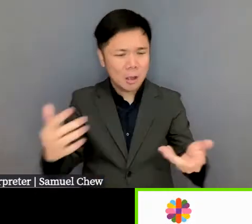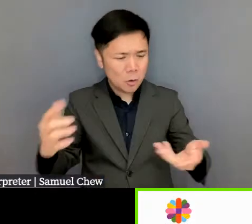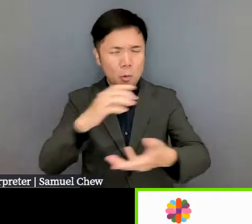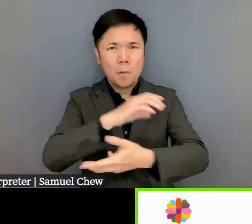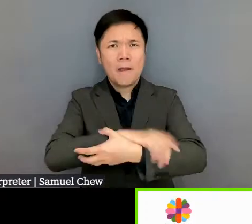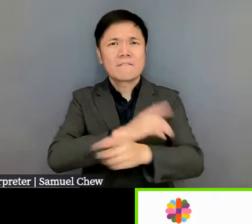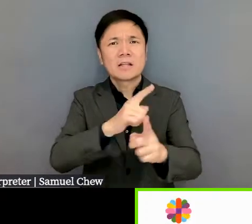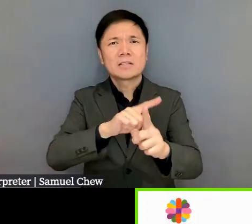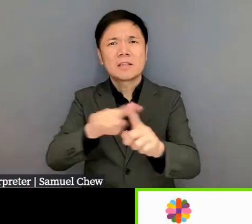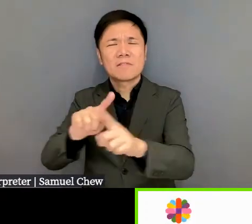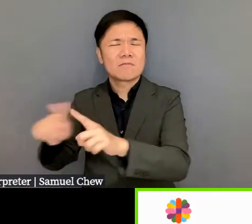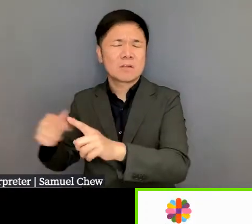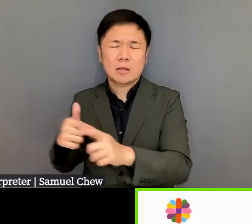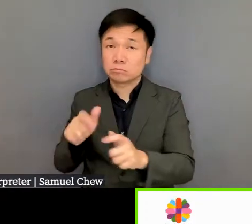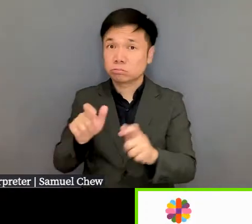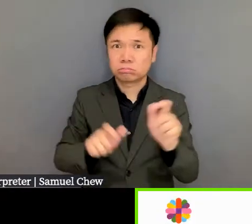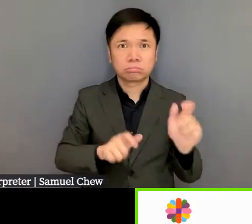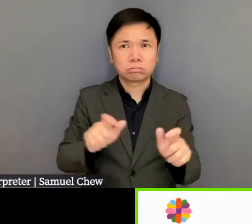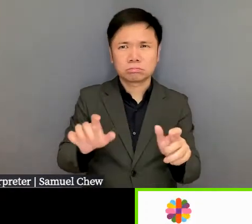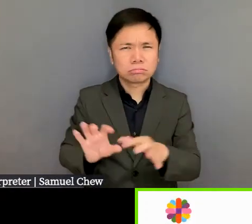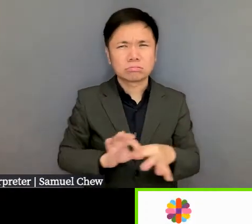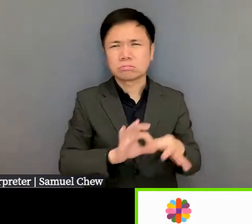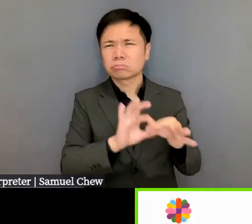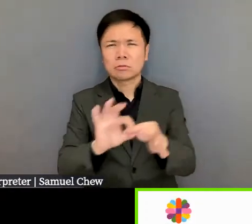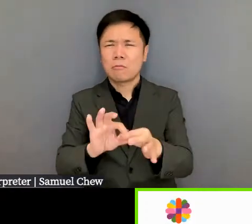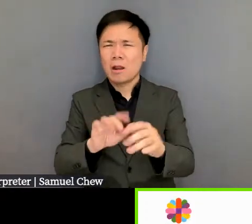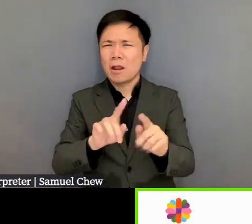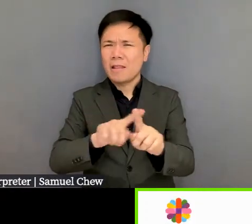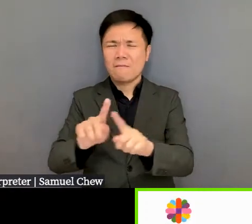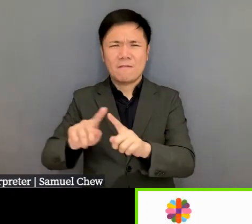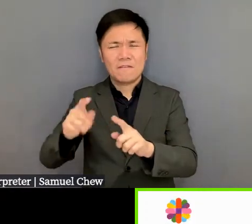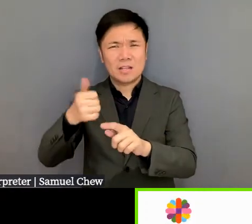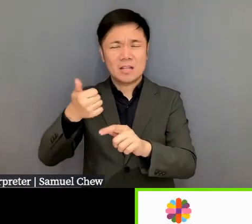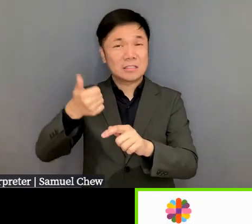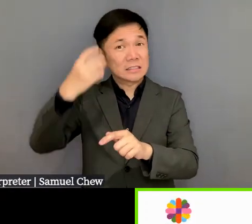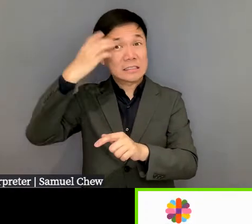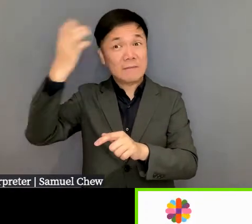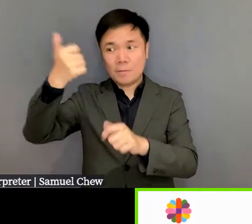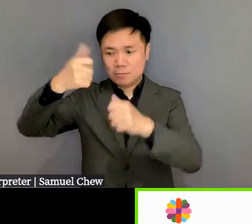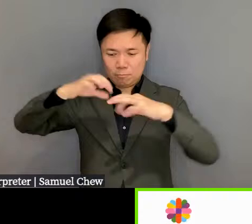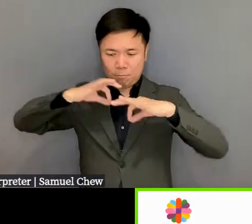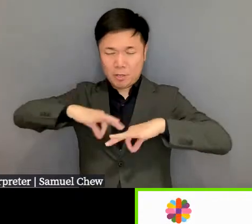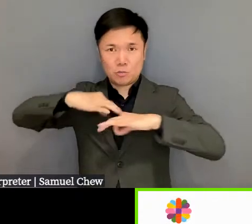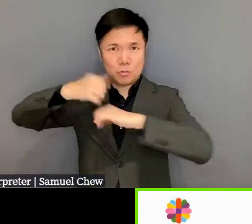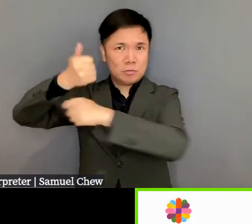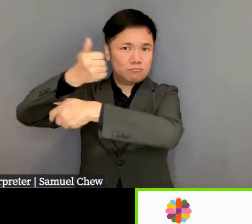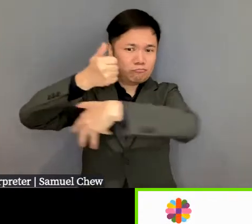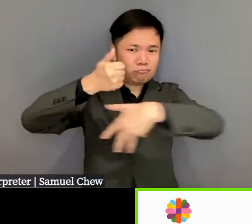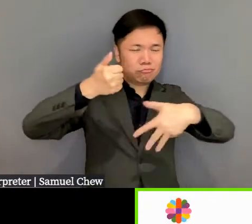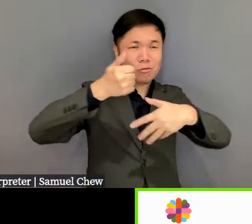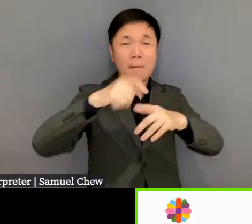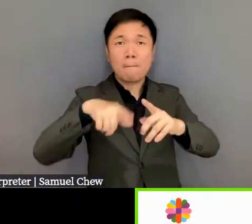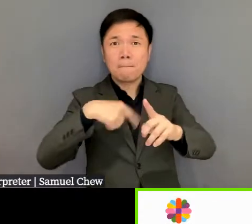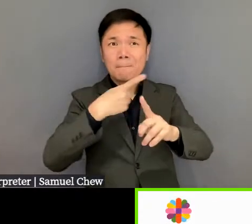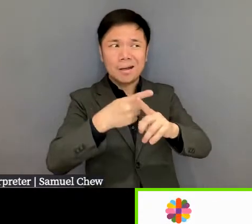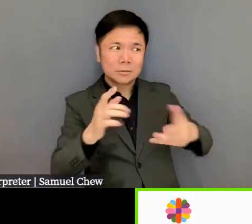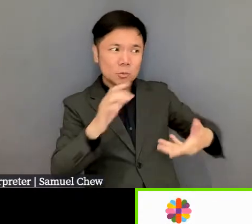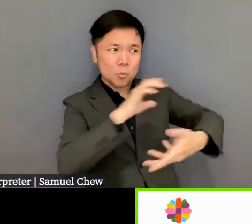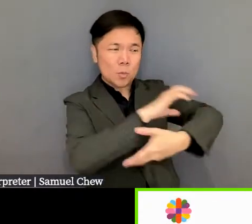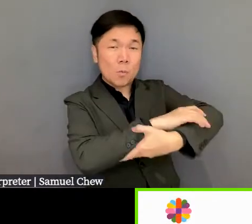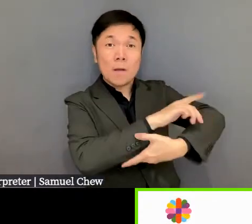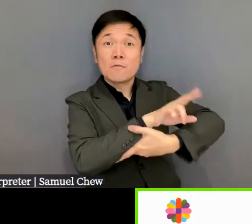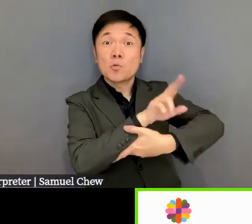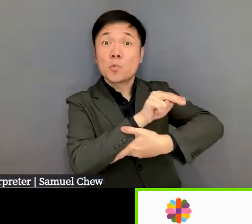public bodies, different ministries, and also with UN Women. So I think I